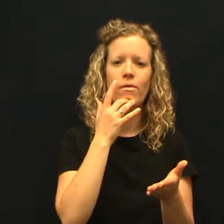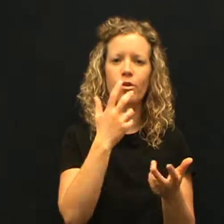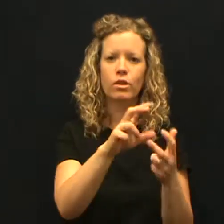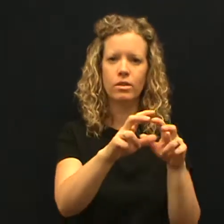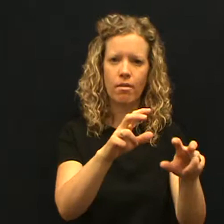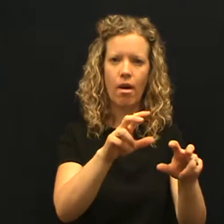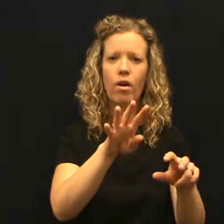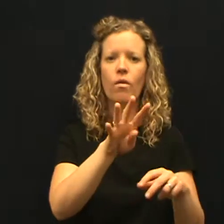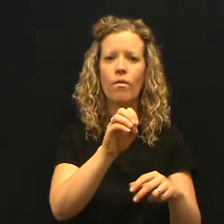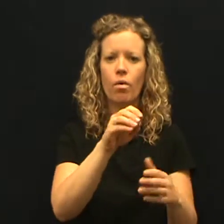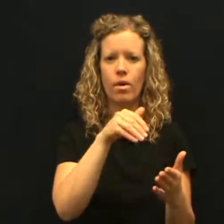also credited.